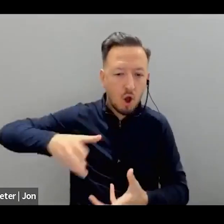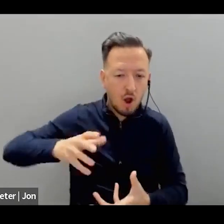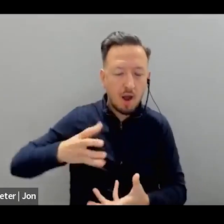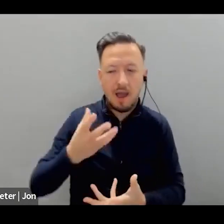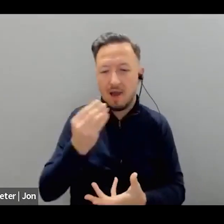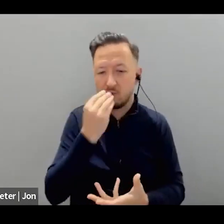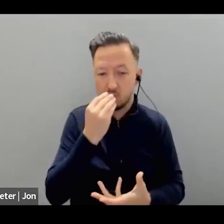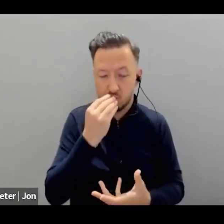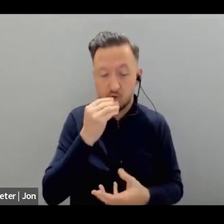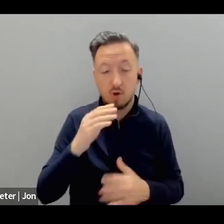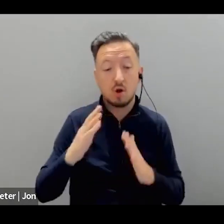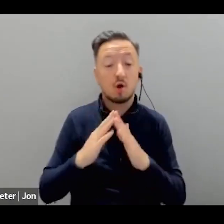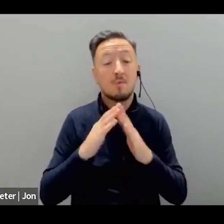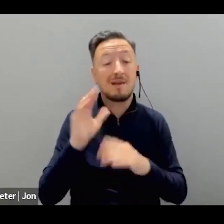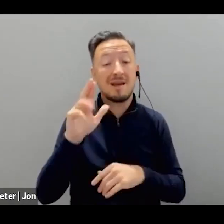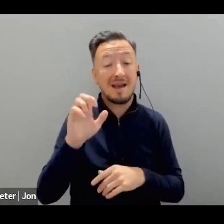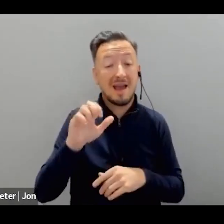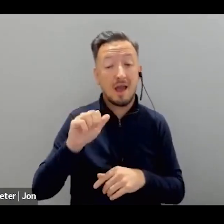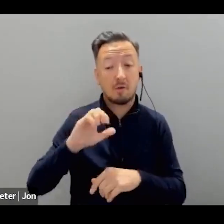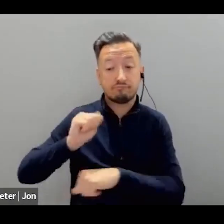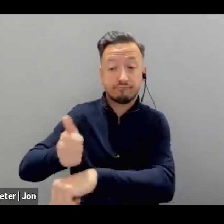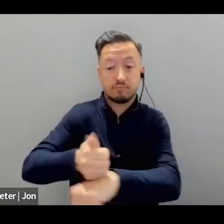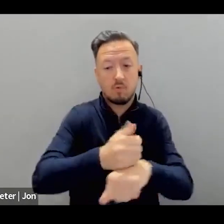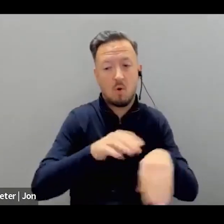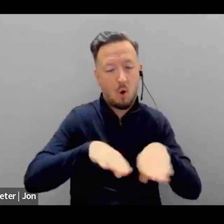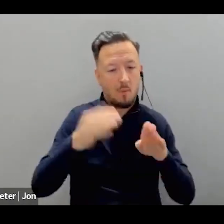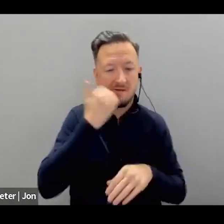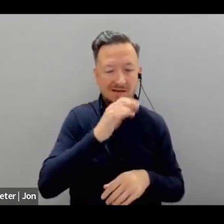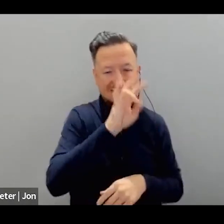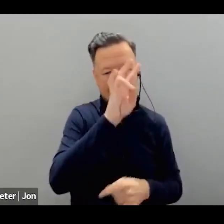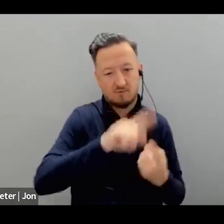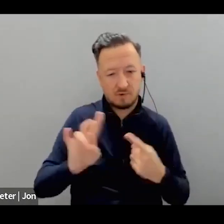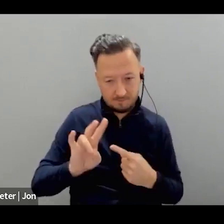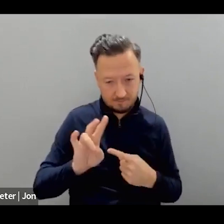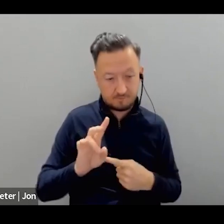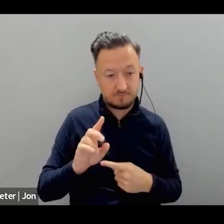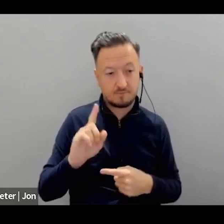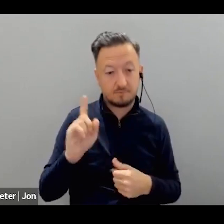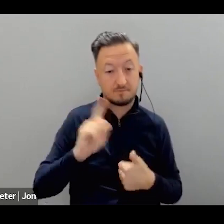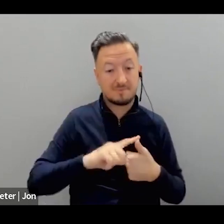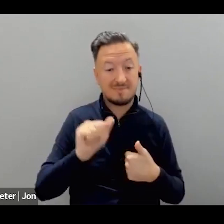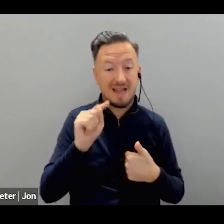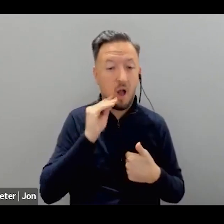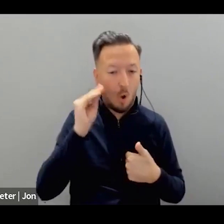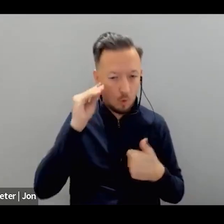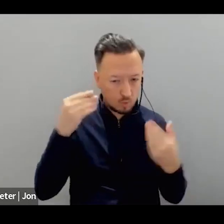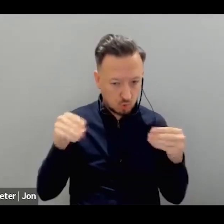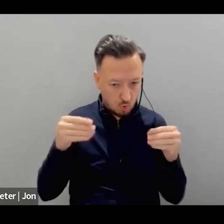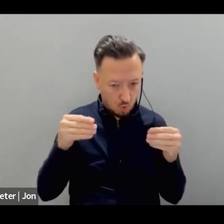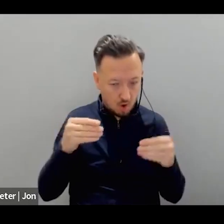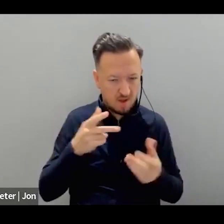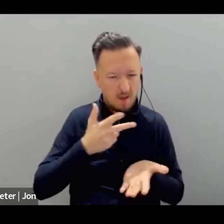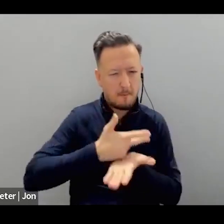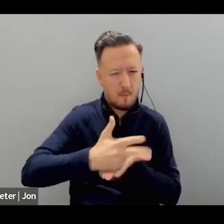open daily from 7 a.m. to 7 p.m. Community care stations are located at Home Store, that's the parking